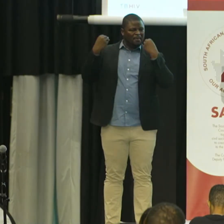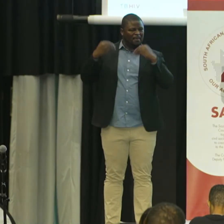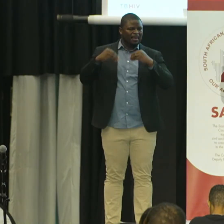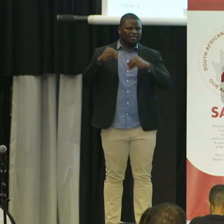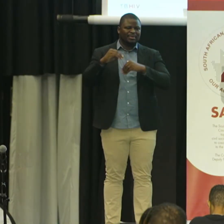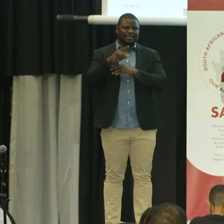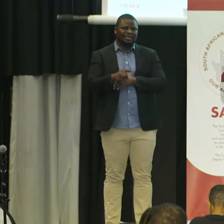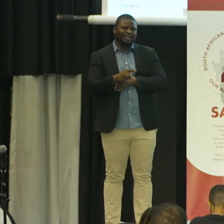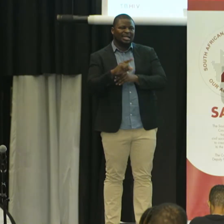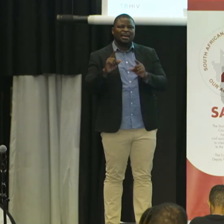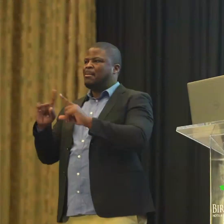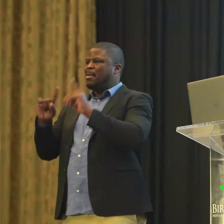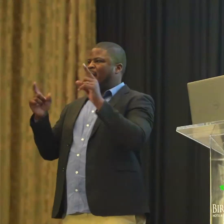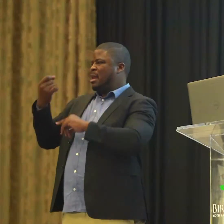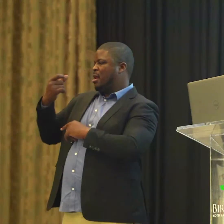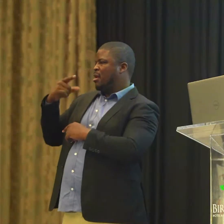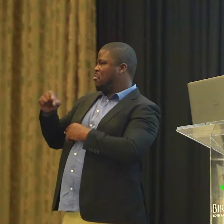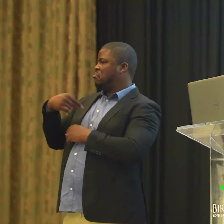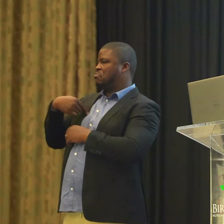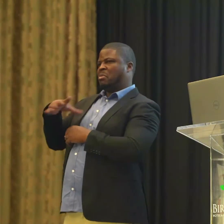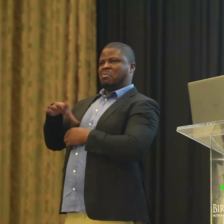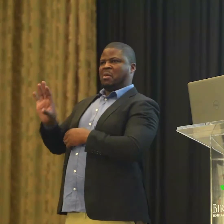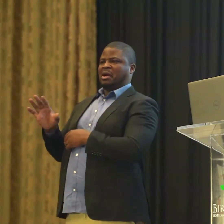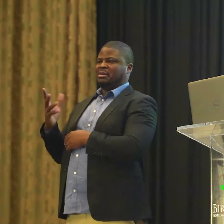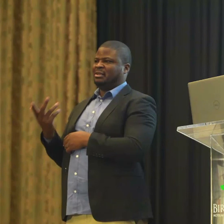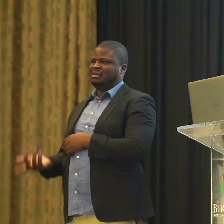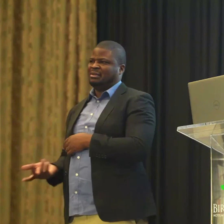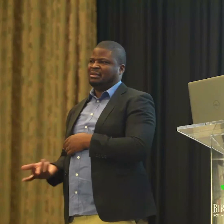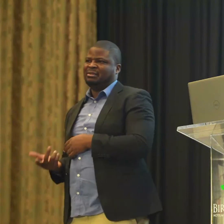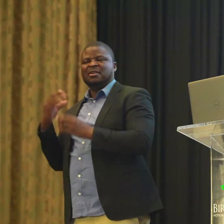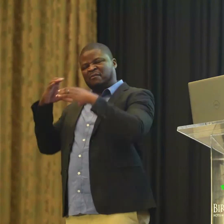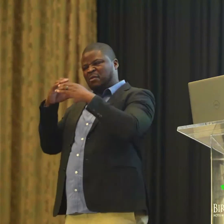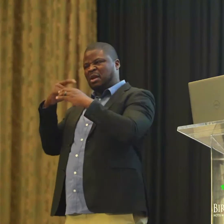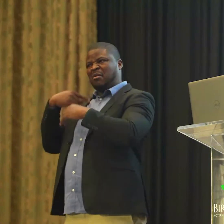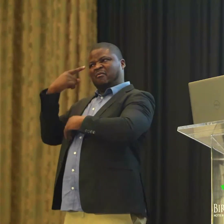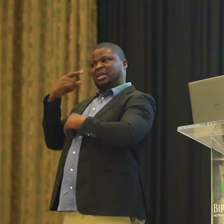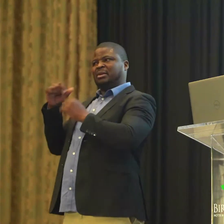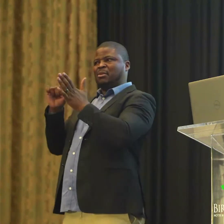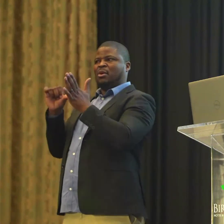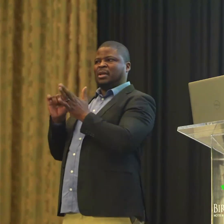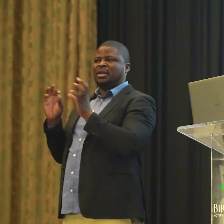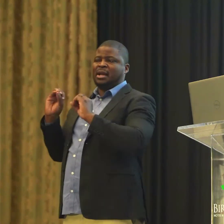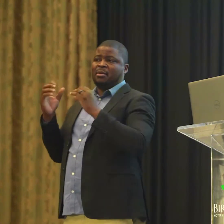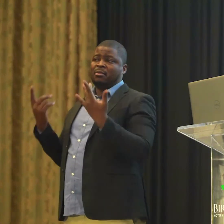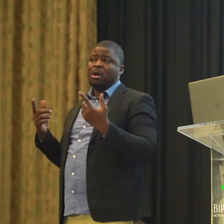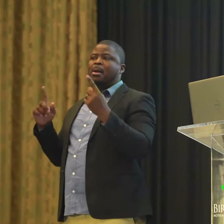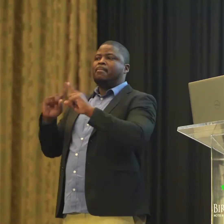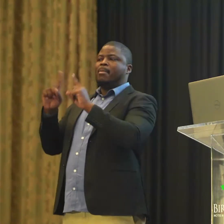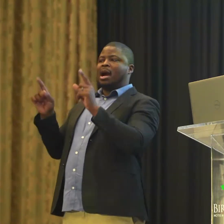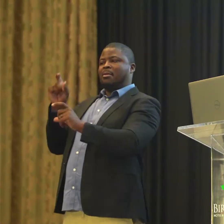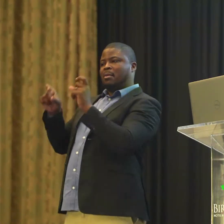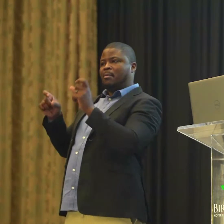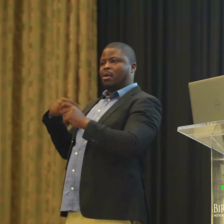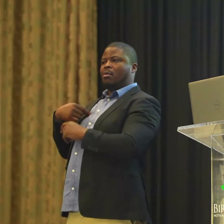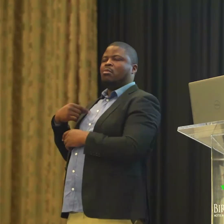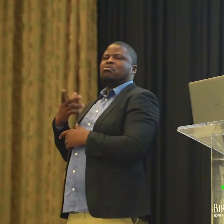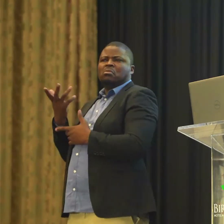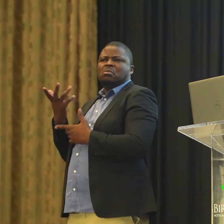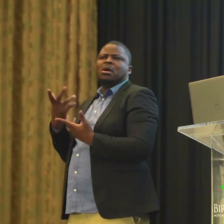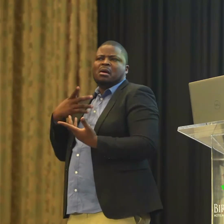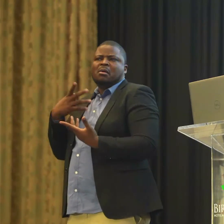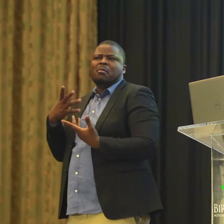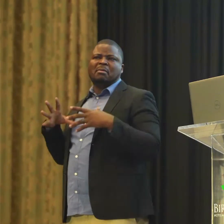be a priority for them, but the fact that they're willing and would like to actually take PrEP, and we're looking at between kind of like,